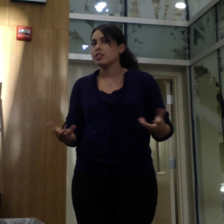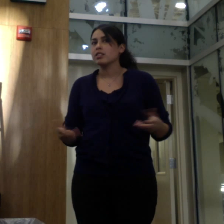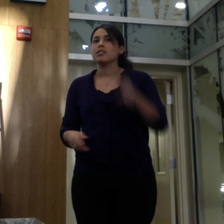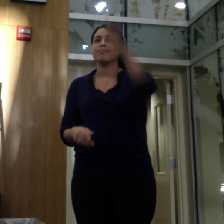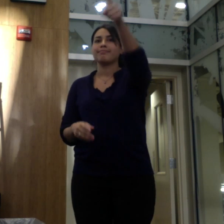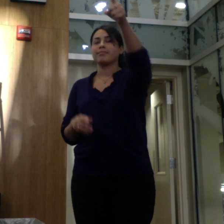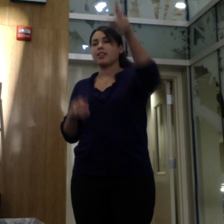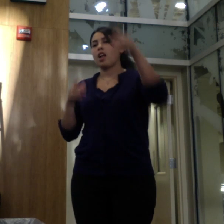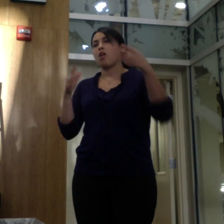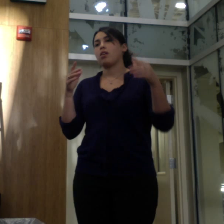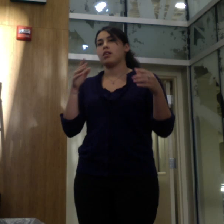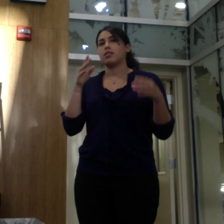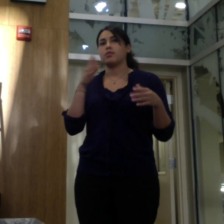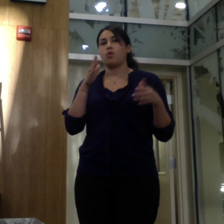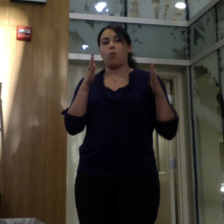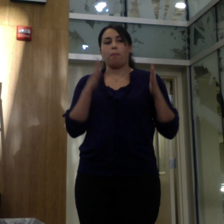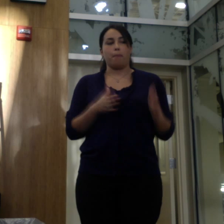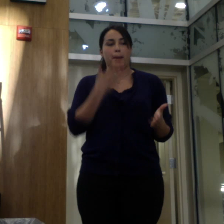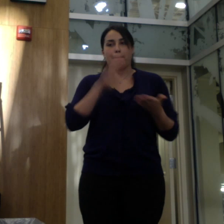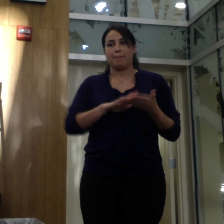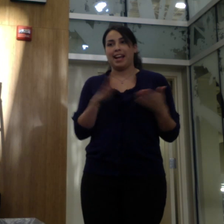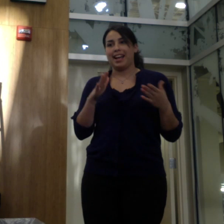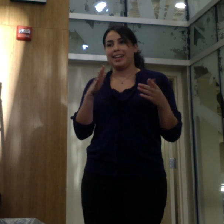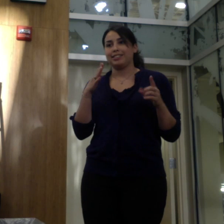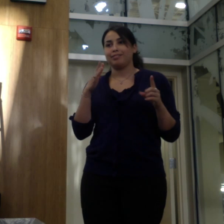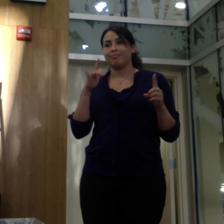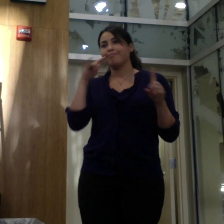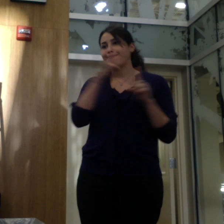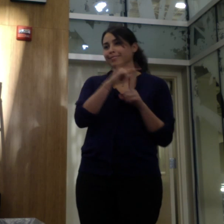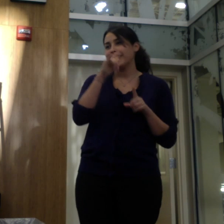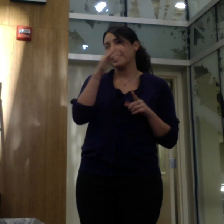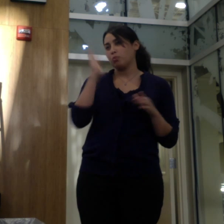attack. Terrorist attack.